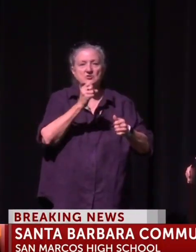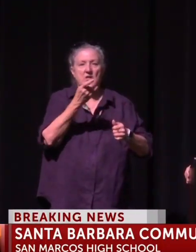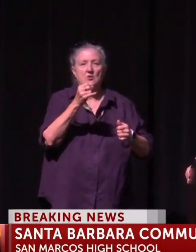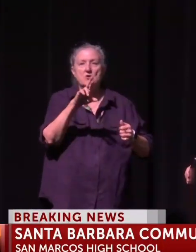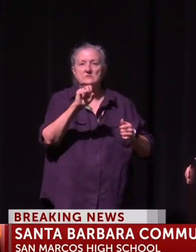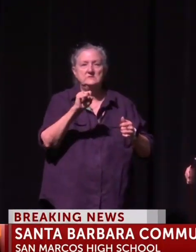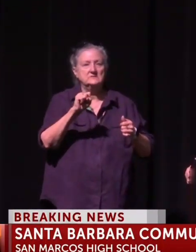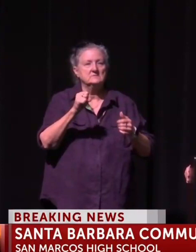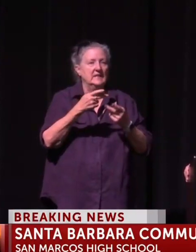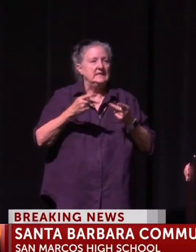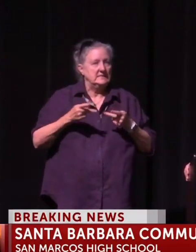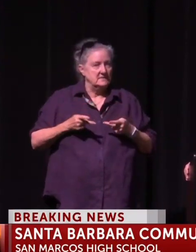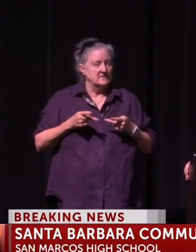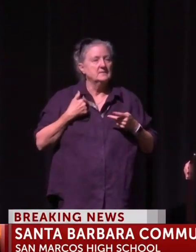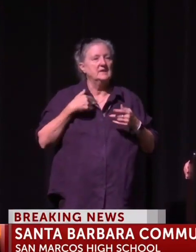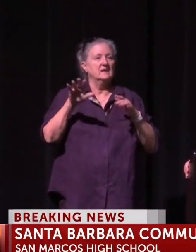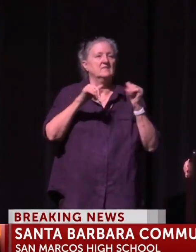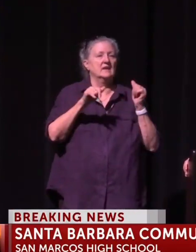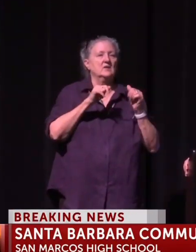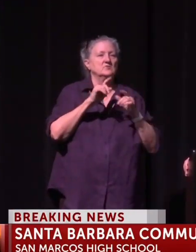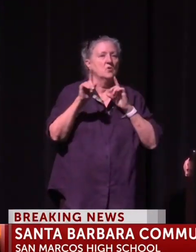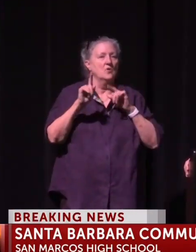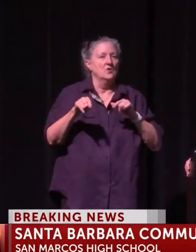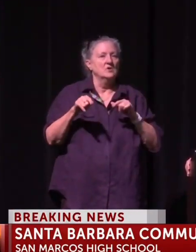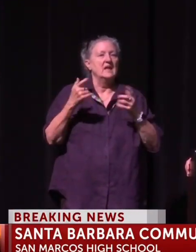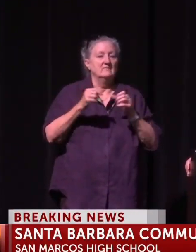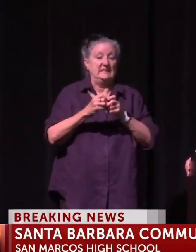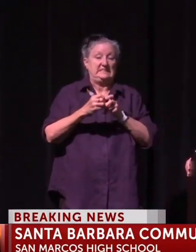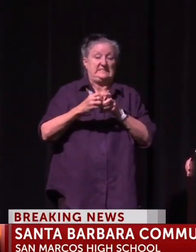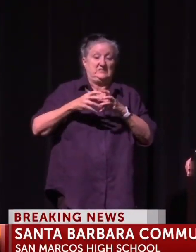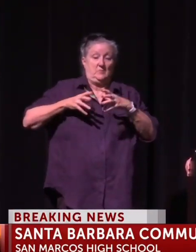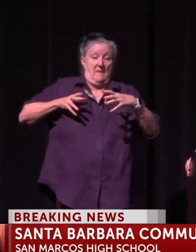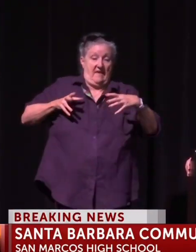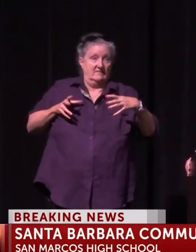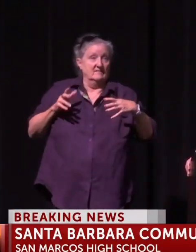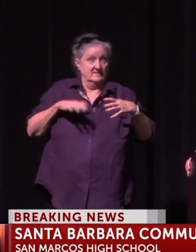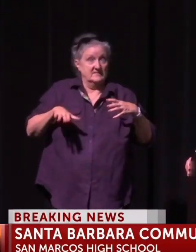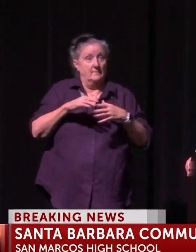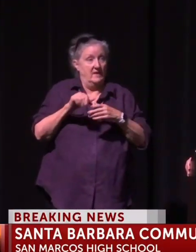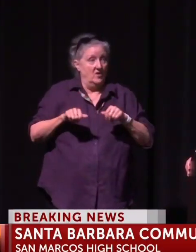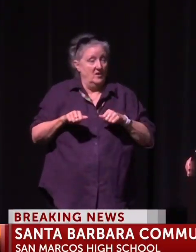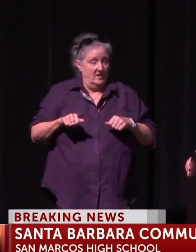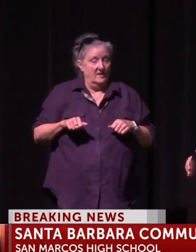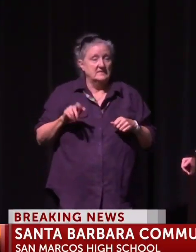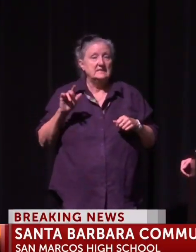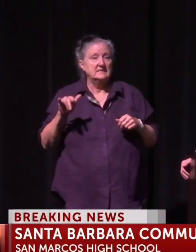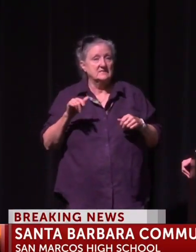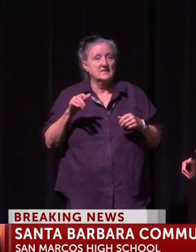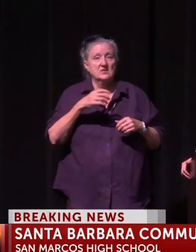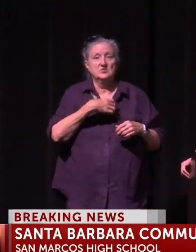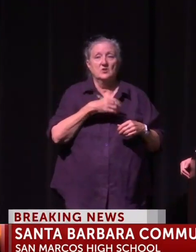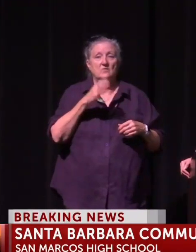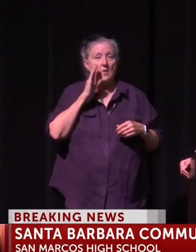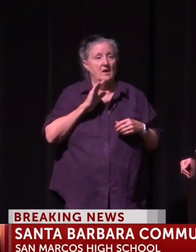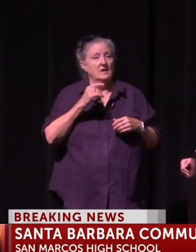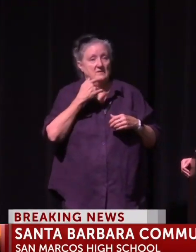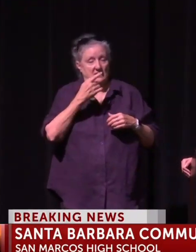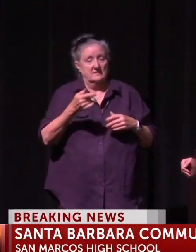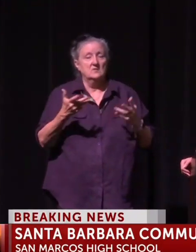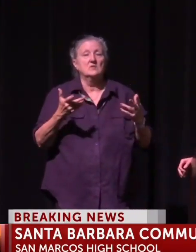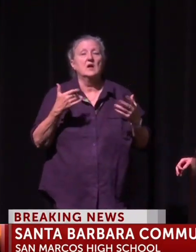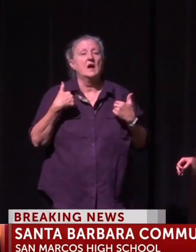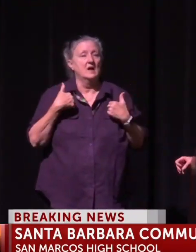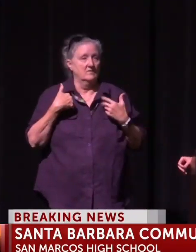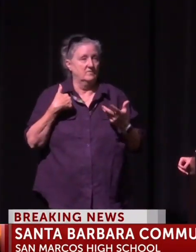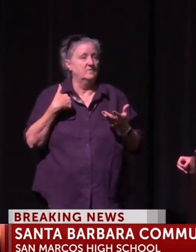shelter locations since our evacuation orders have expanded in the area. As Sheriff Brown alluded to,